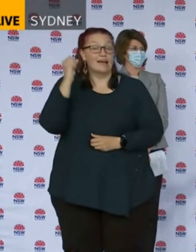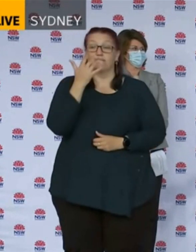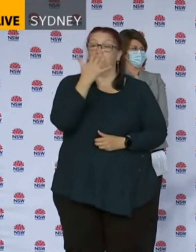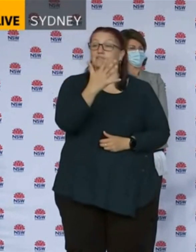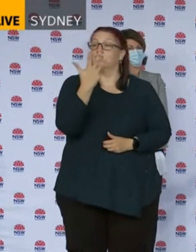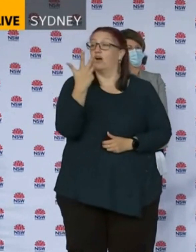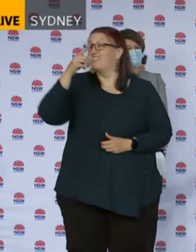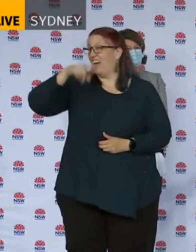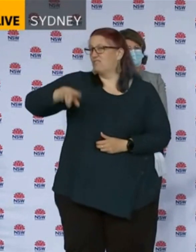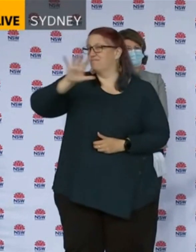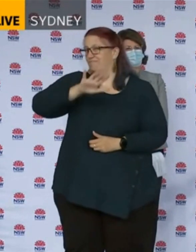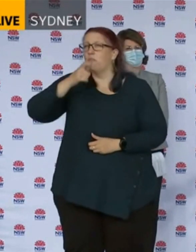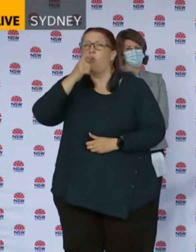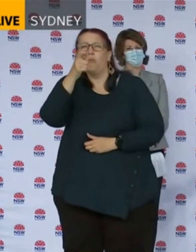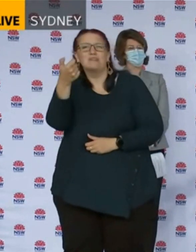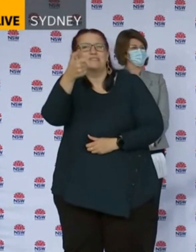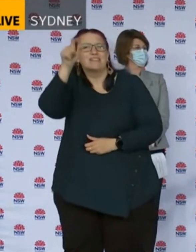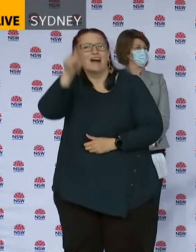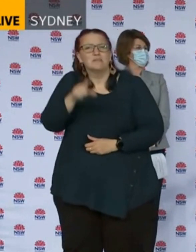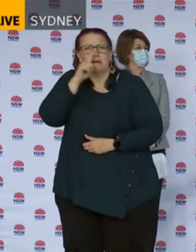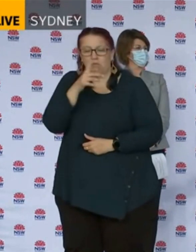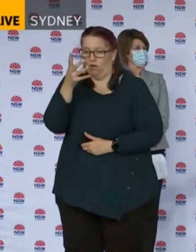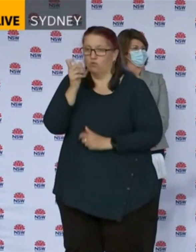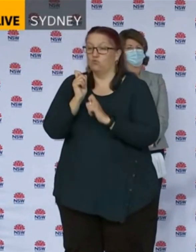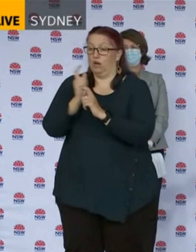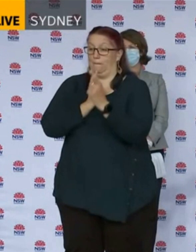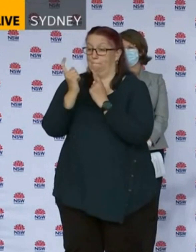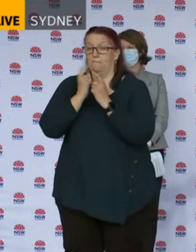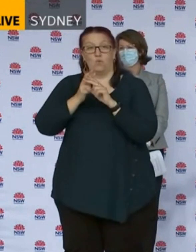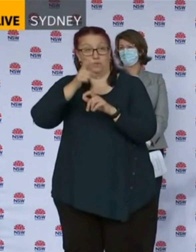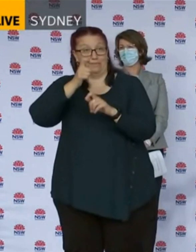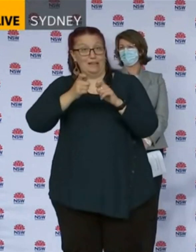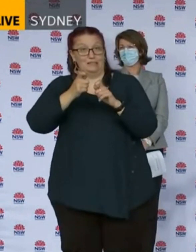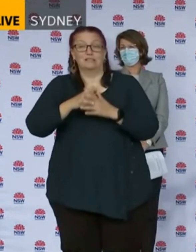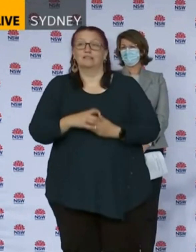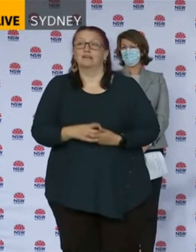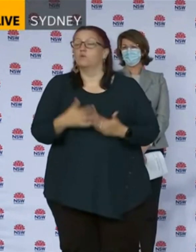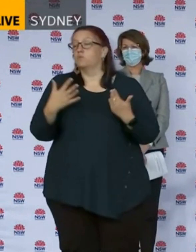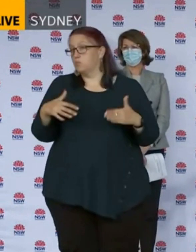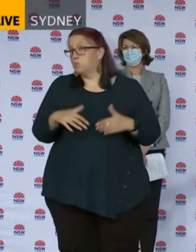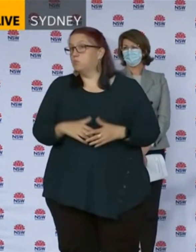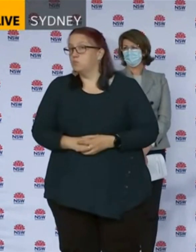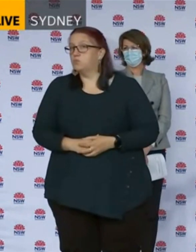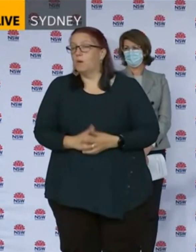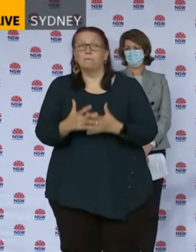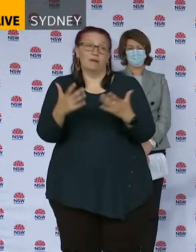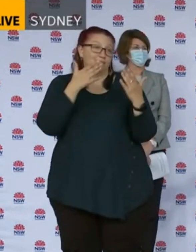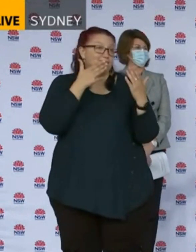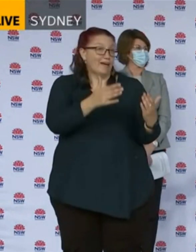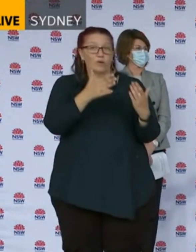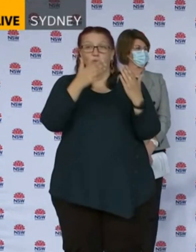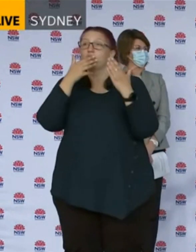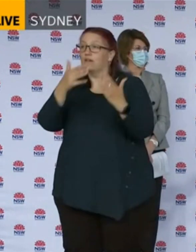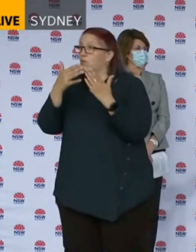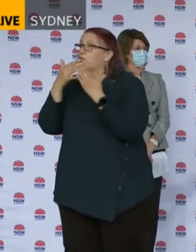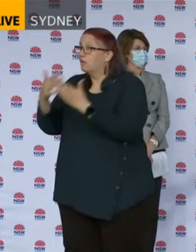59,941 tests which were reported to 8 p.m. last night. So again, a big call out to the community and those undertaking that testing. Again, I need